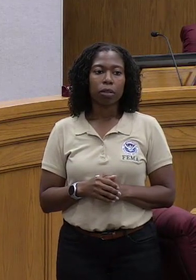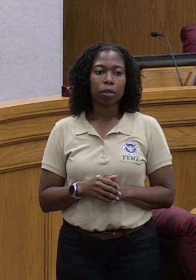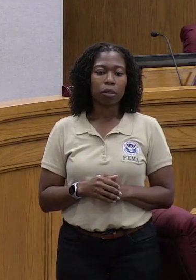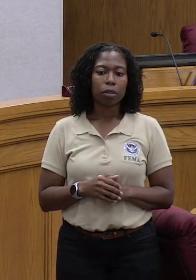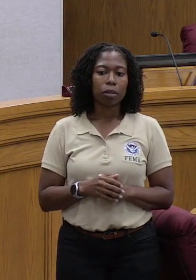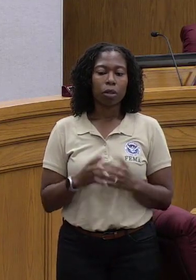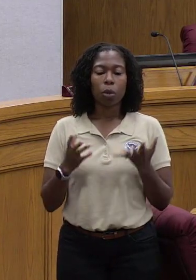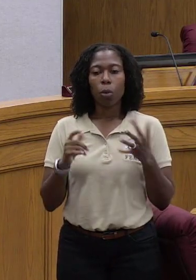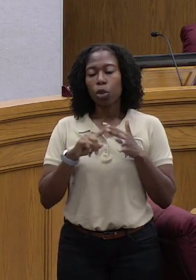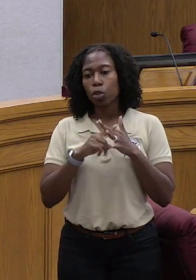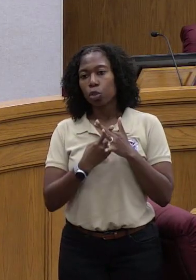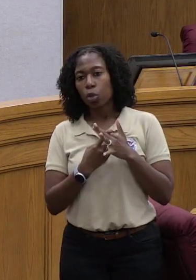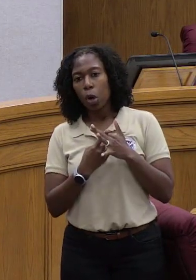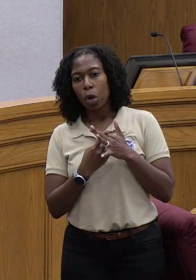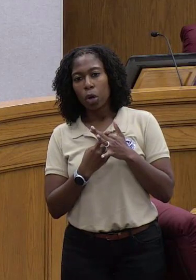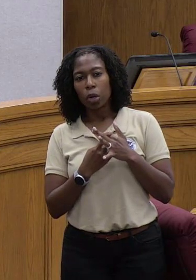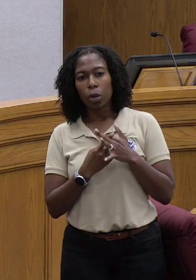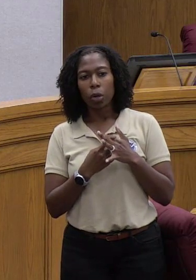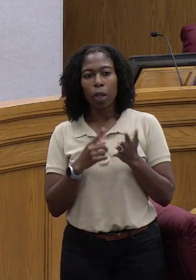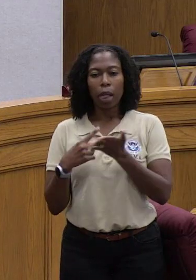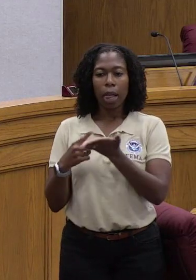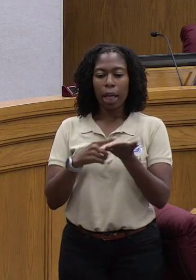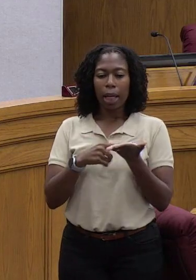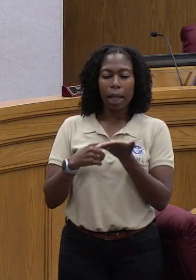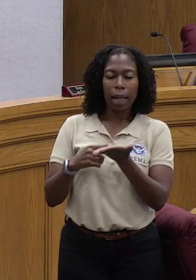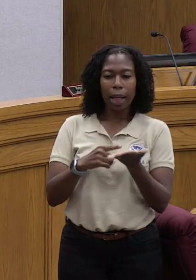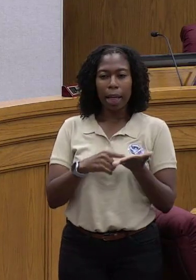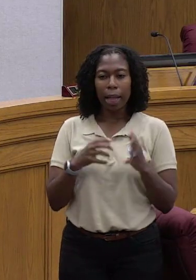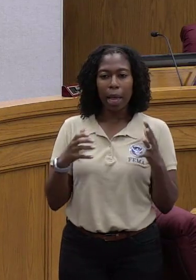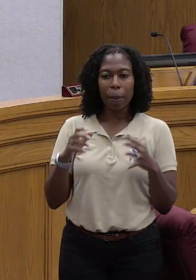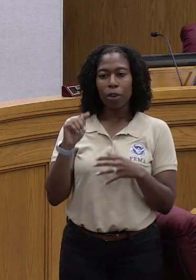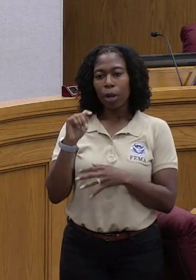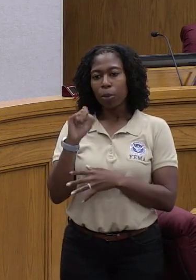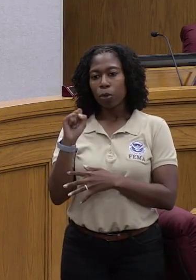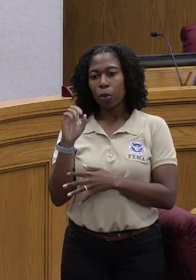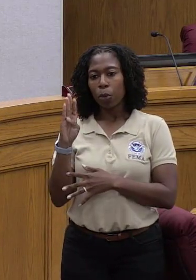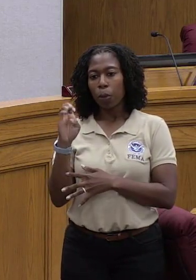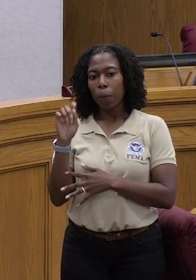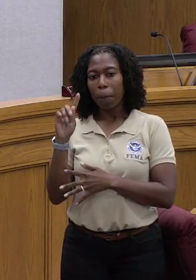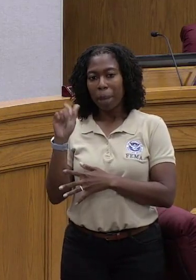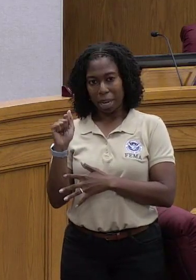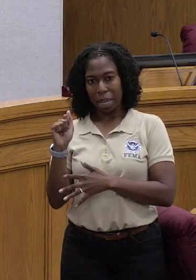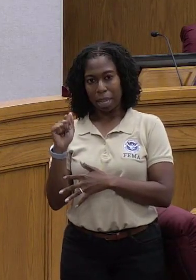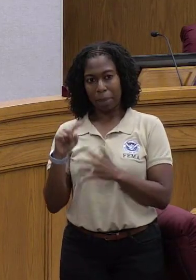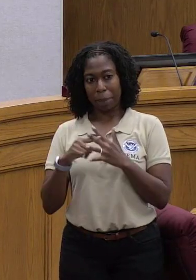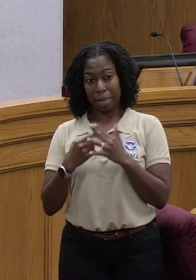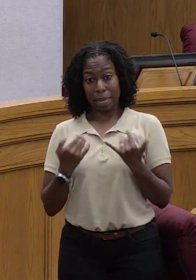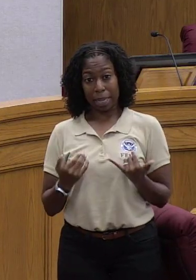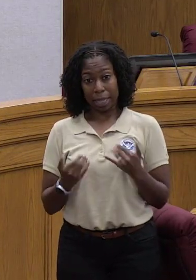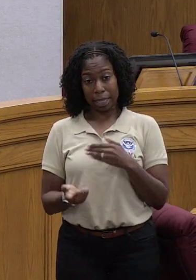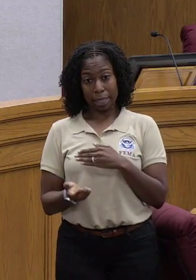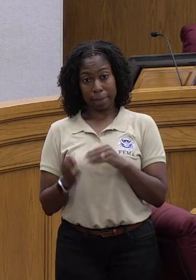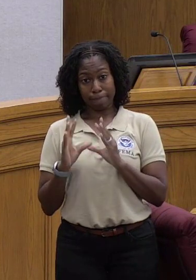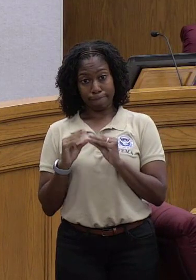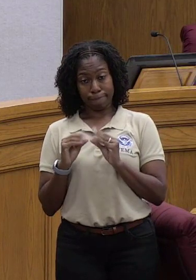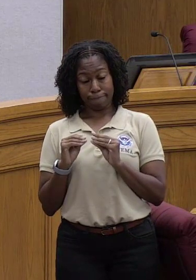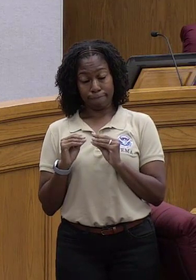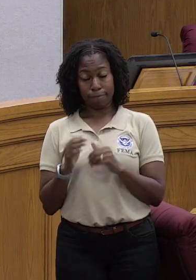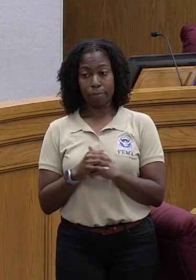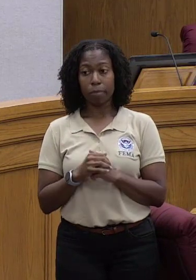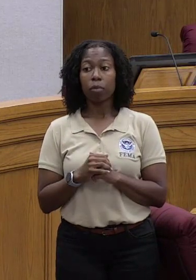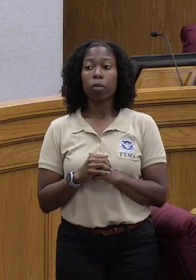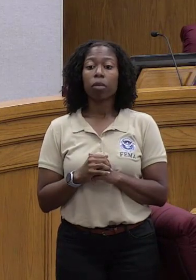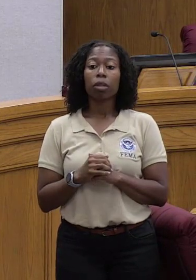you've heard a lot about Tropical Storm Beta at the beginning of this meeting. And I've been working very closely